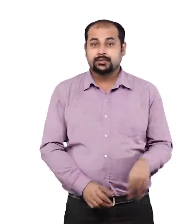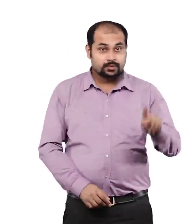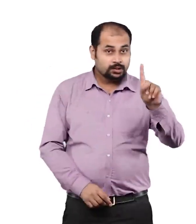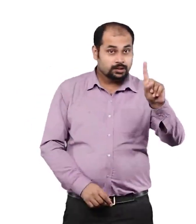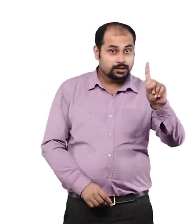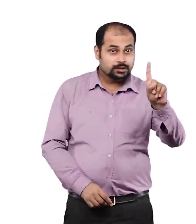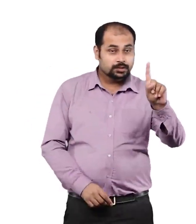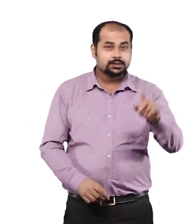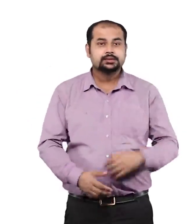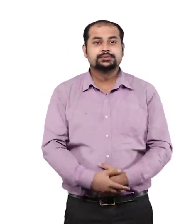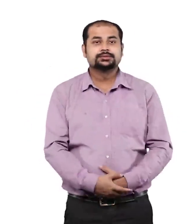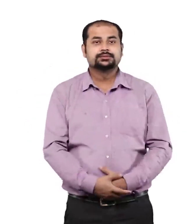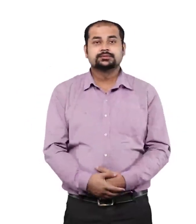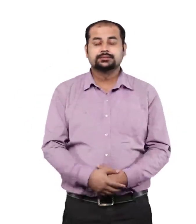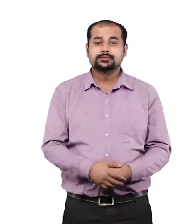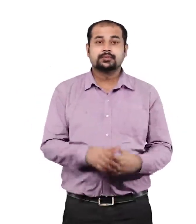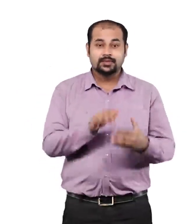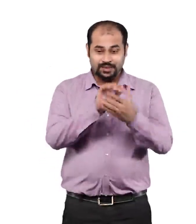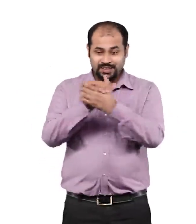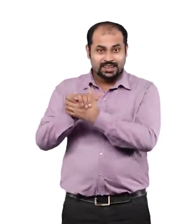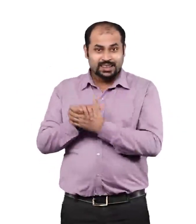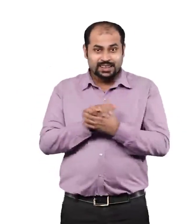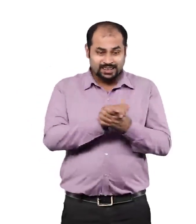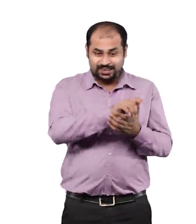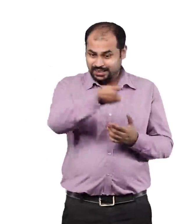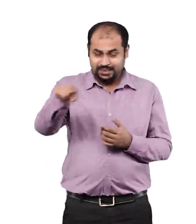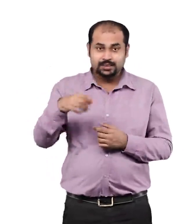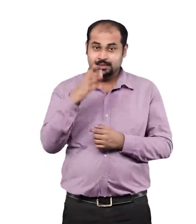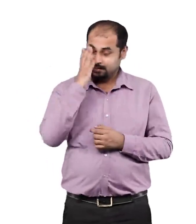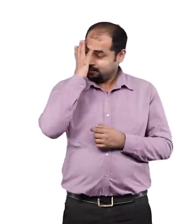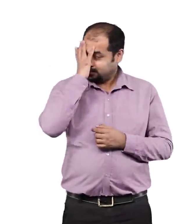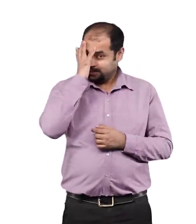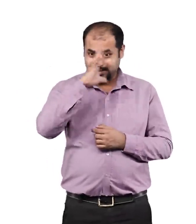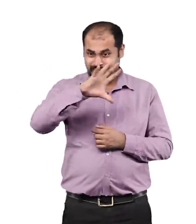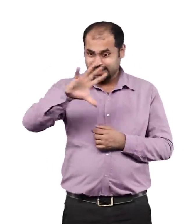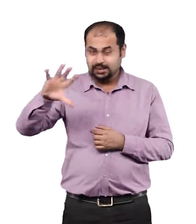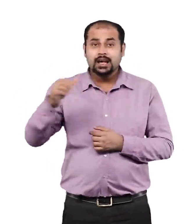One. A face 1 handspan long.